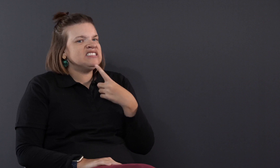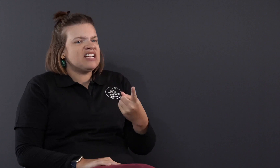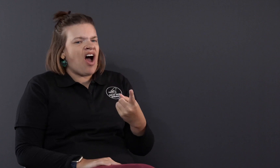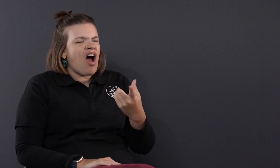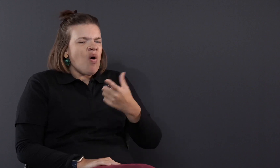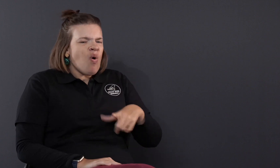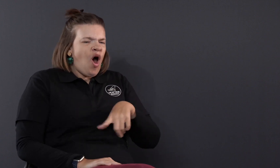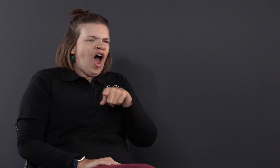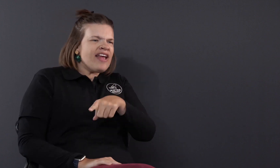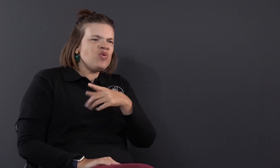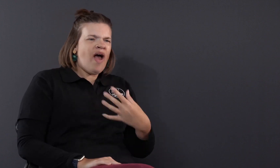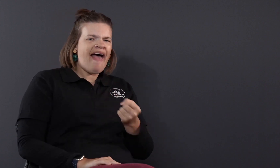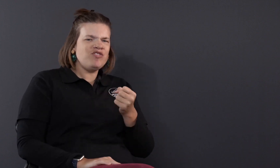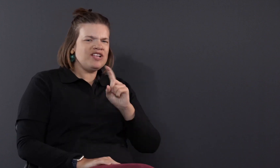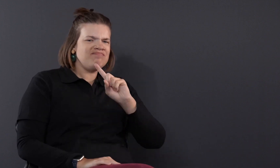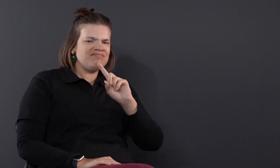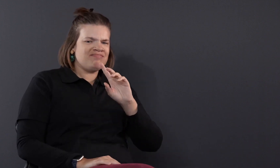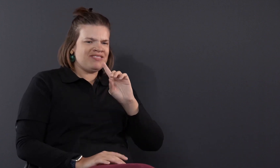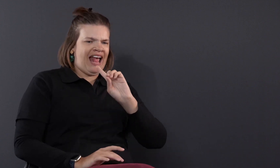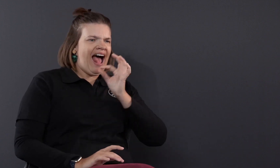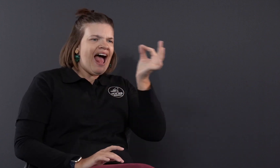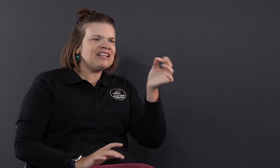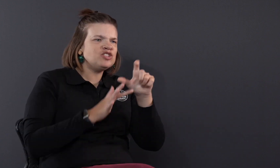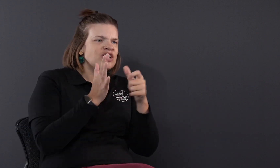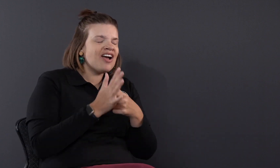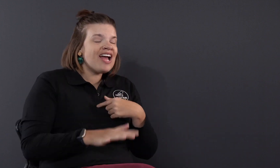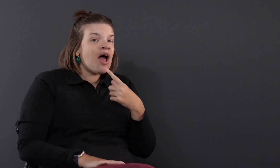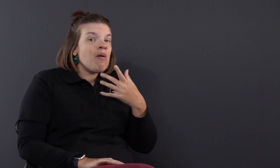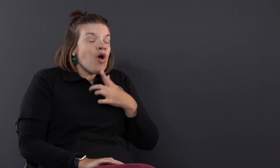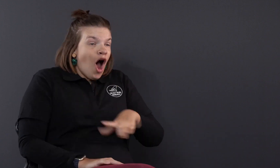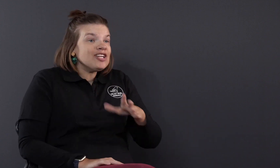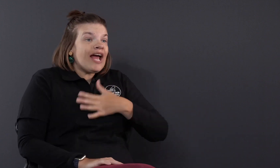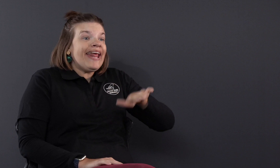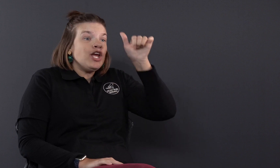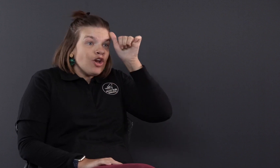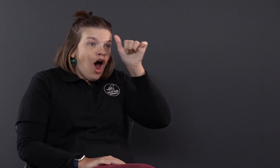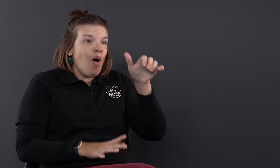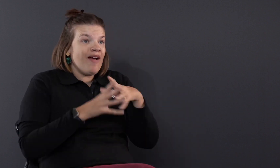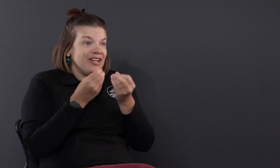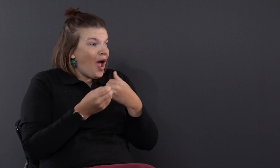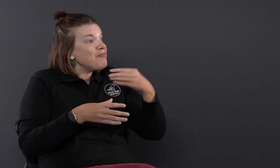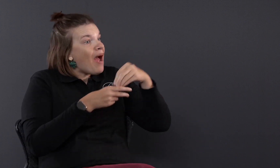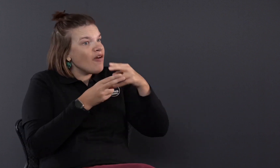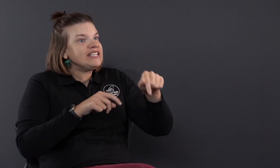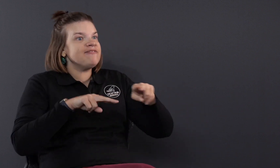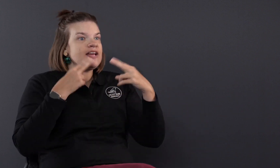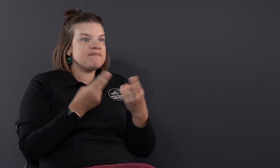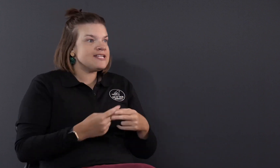me, "Why'd you have to ask the doctor all of those questions?" And I replied, "Because I need to know. I'm a part of this family